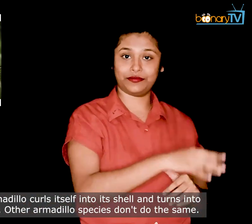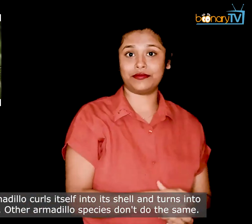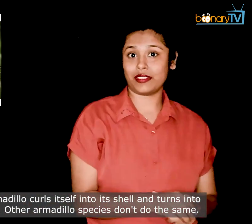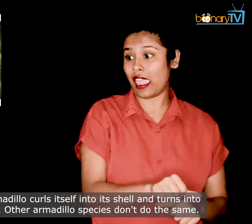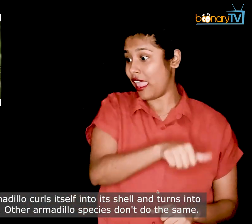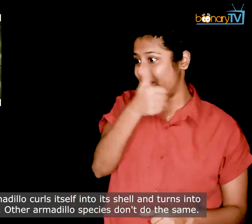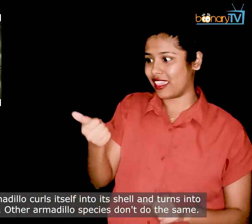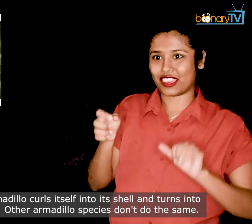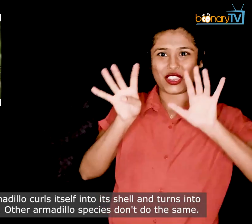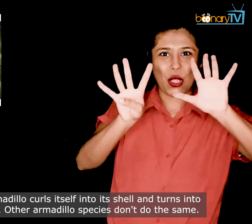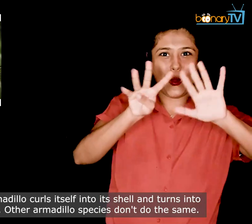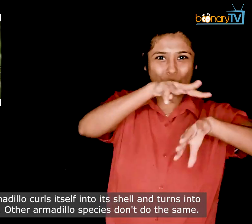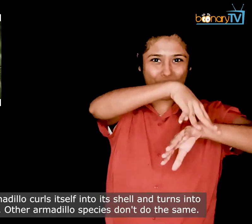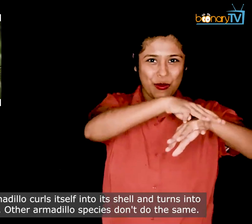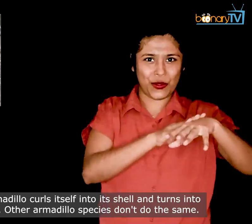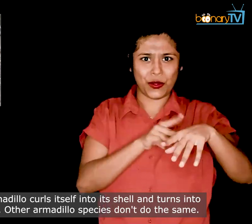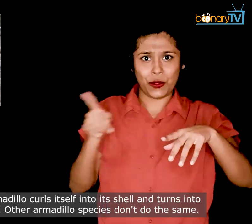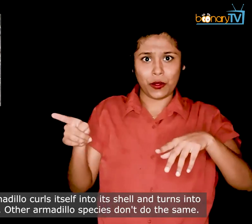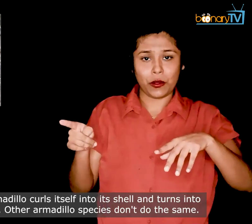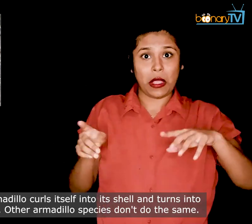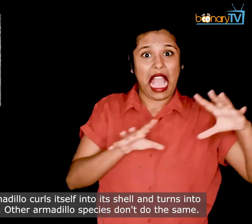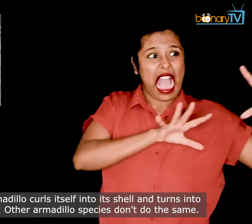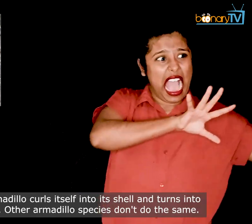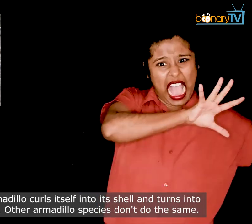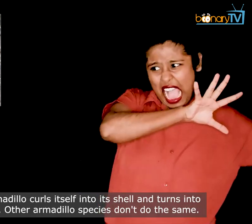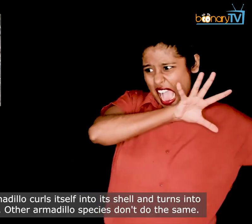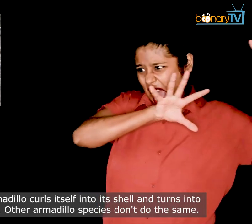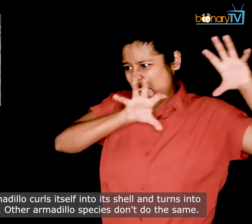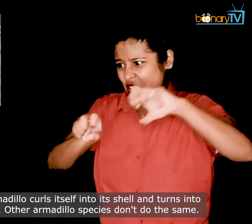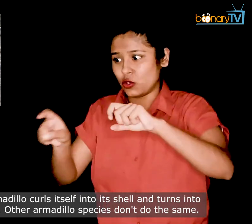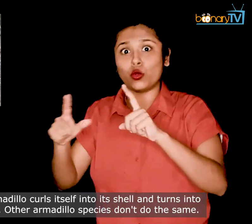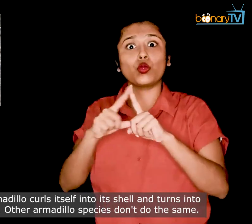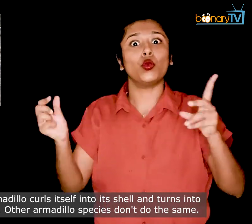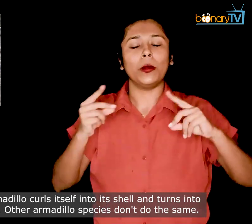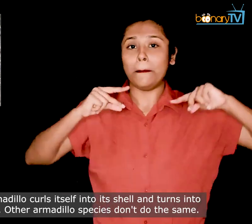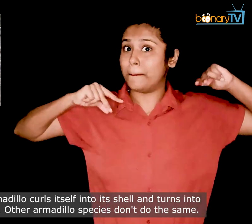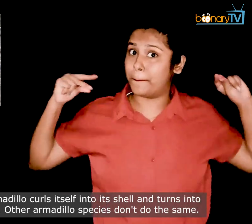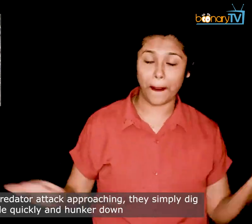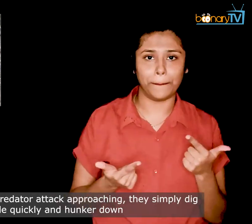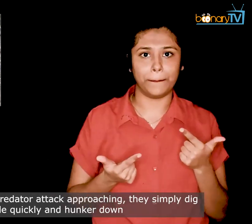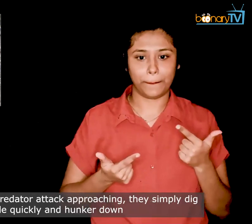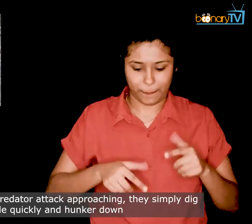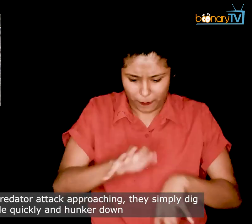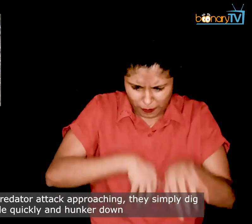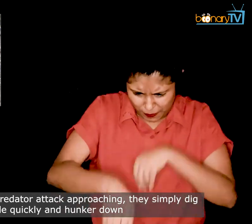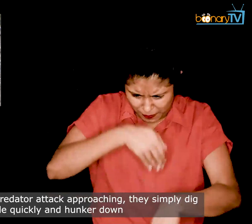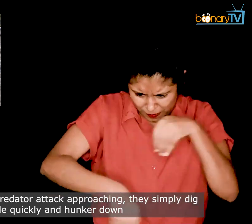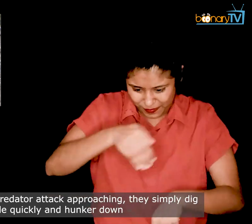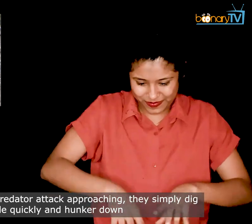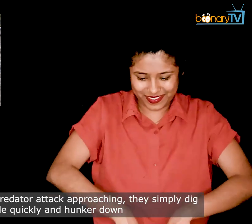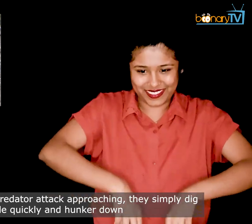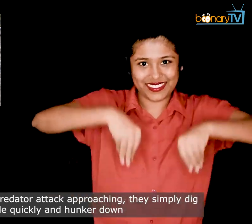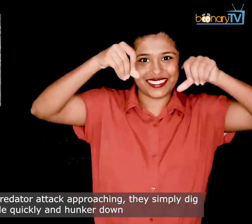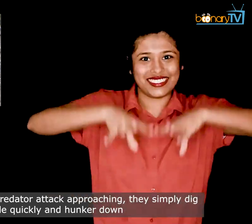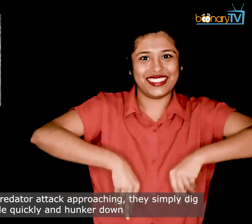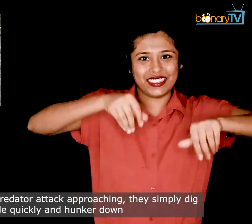itself. Other armadillo species don't do the same. When they see any predator attack approaching,